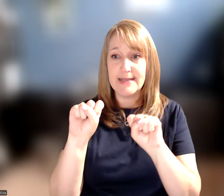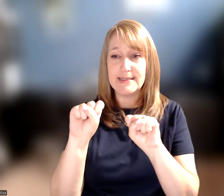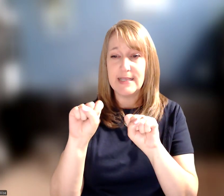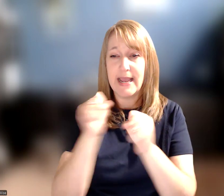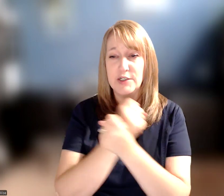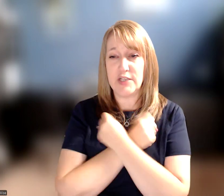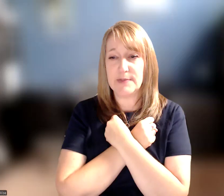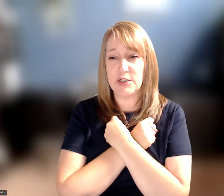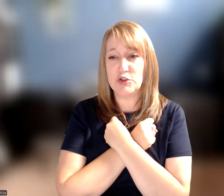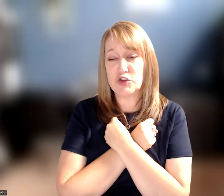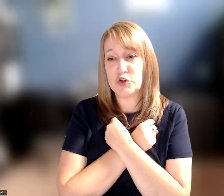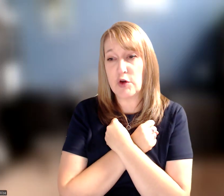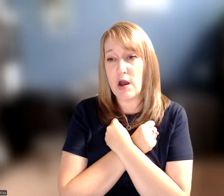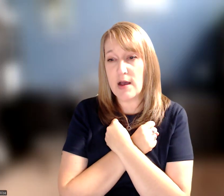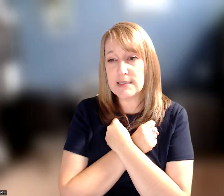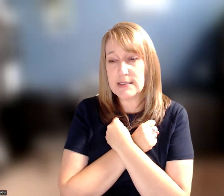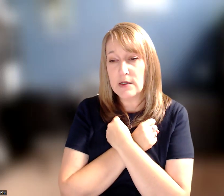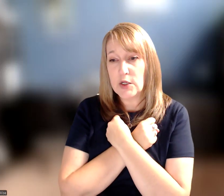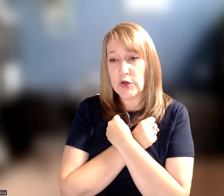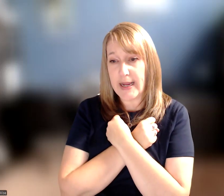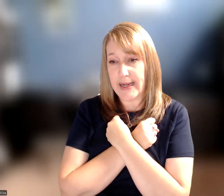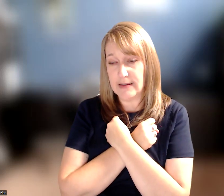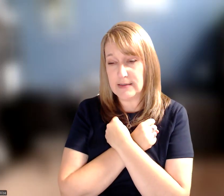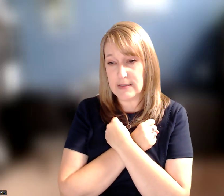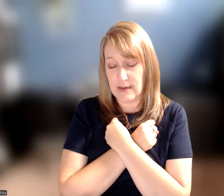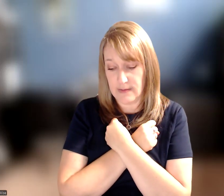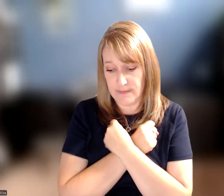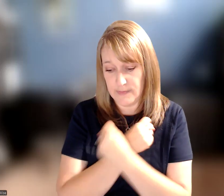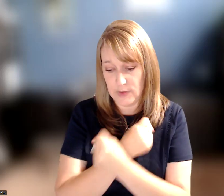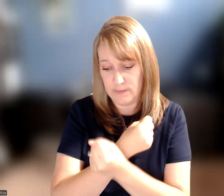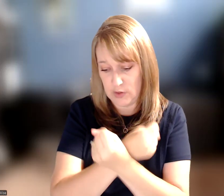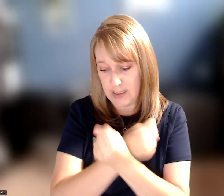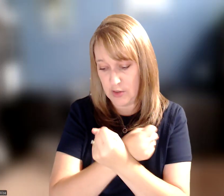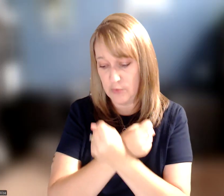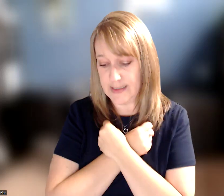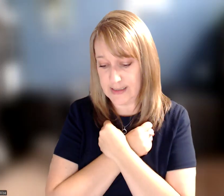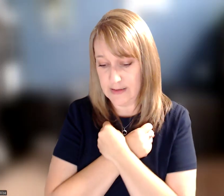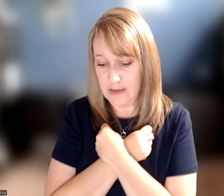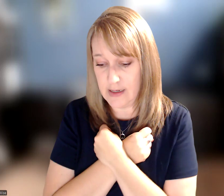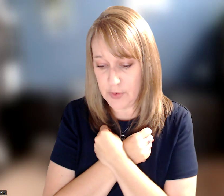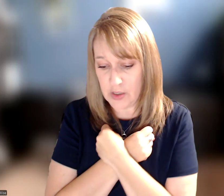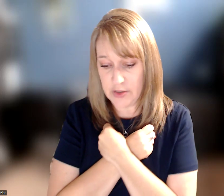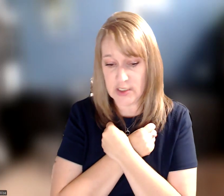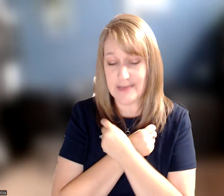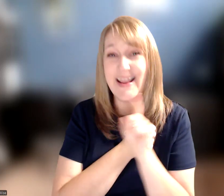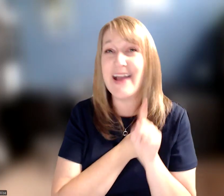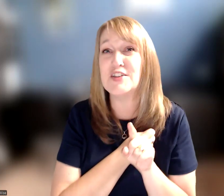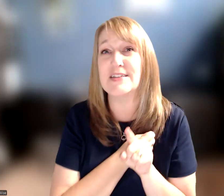2 S hand shapes, and you just cross your hands, your wrist, and put it on your chest. I actually saw